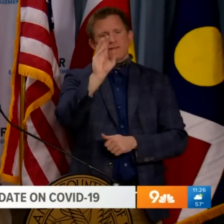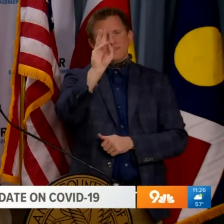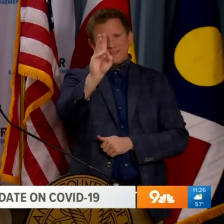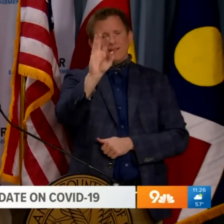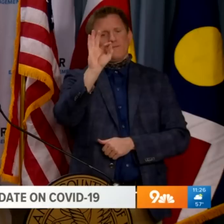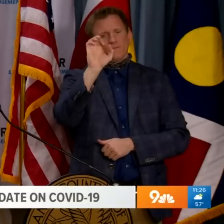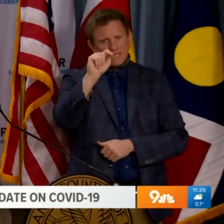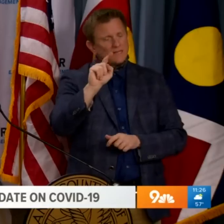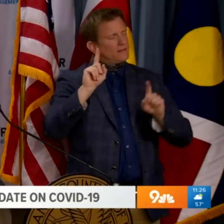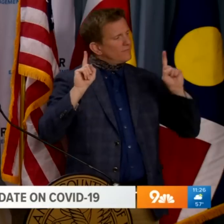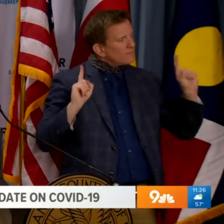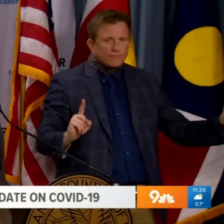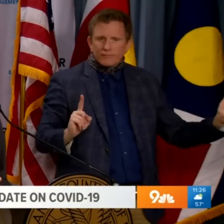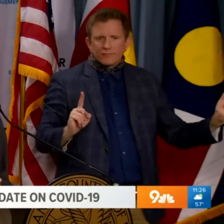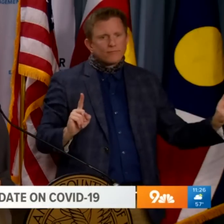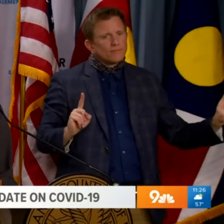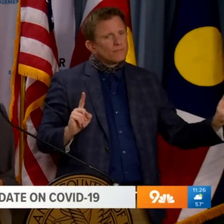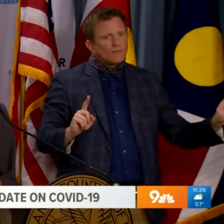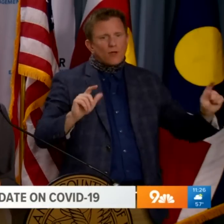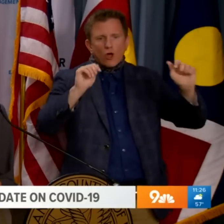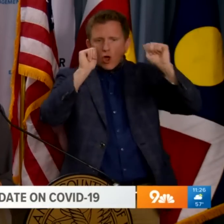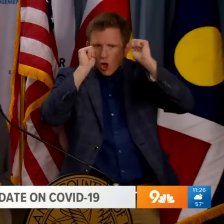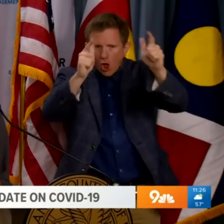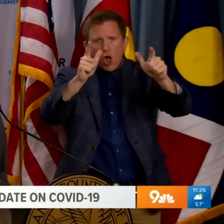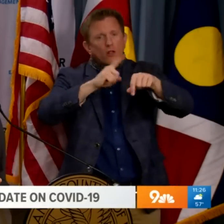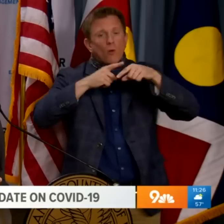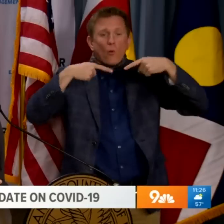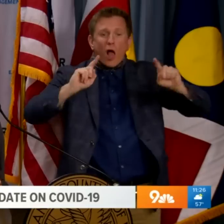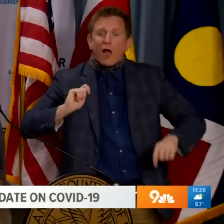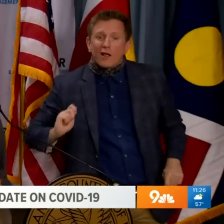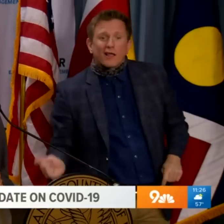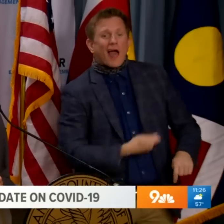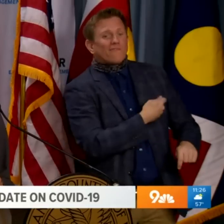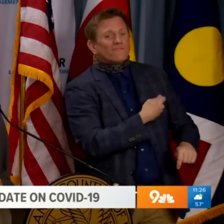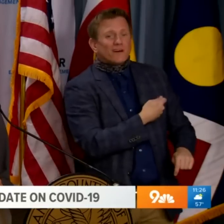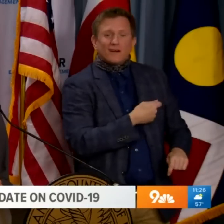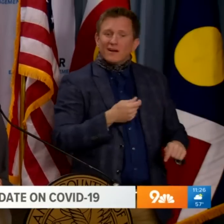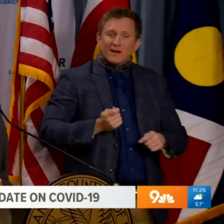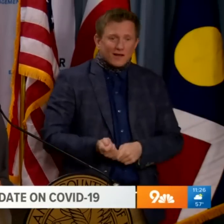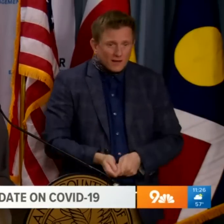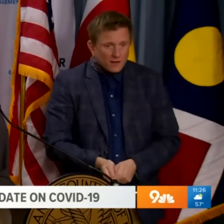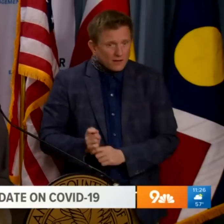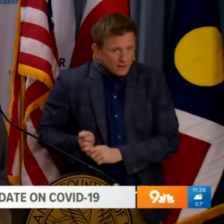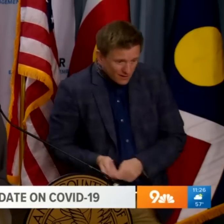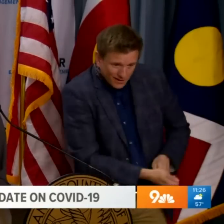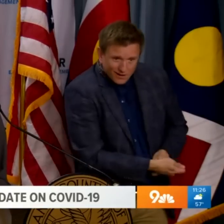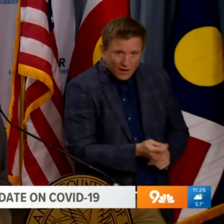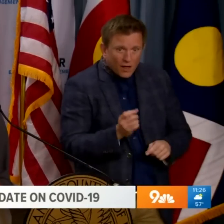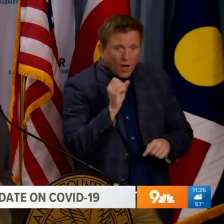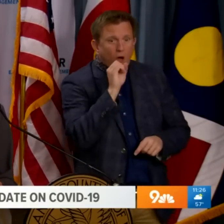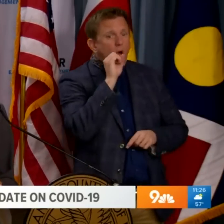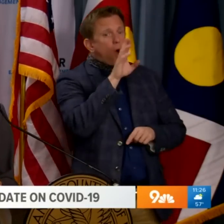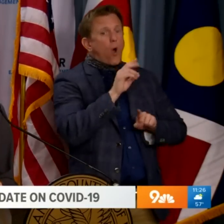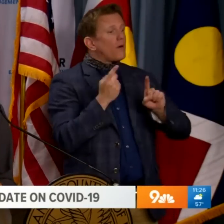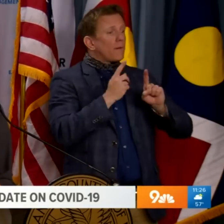on how to proceed through the course. They will go directly to the tee box. They will